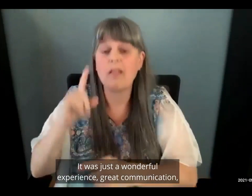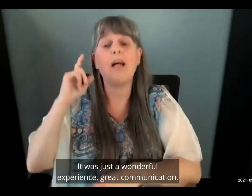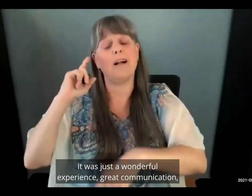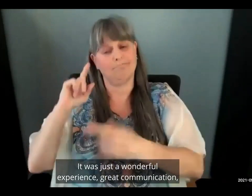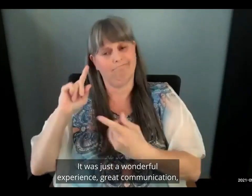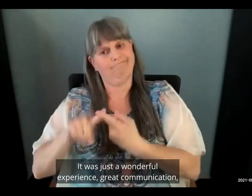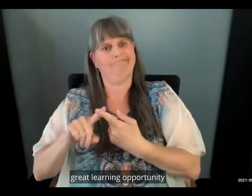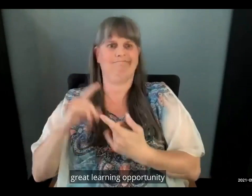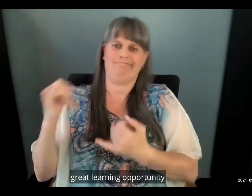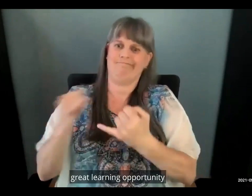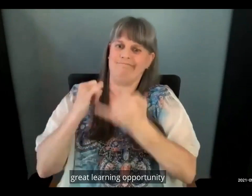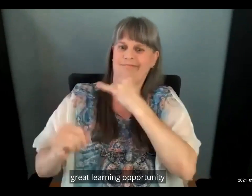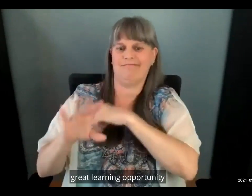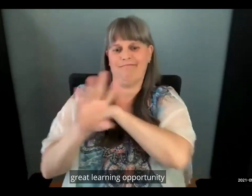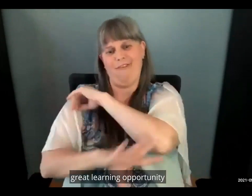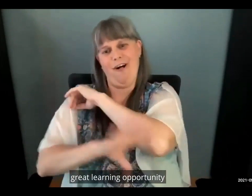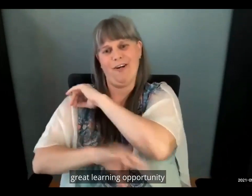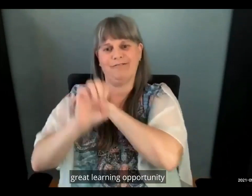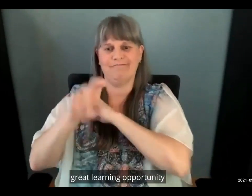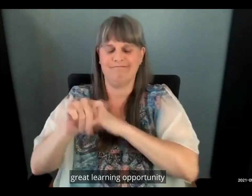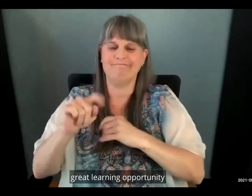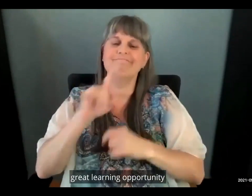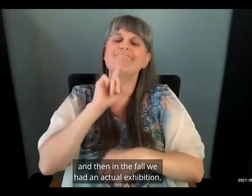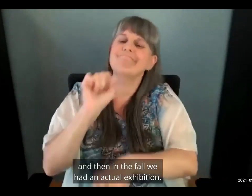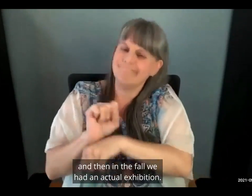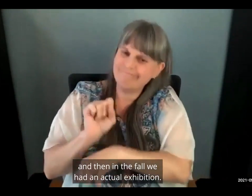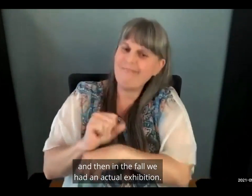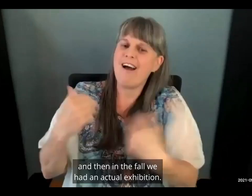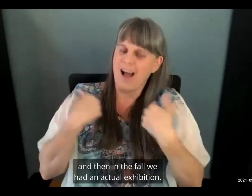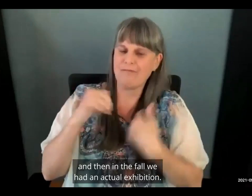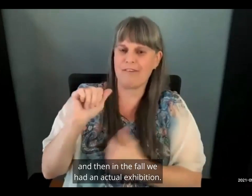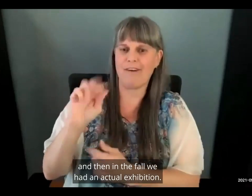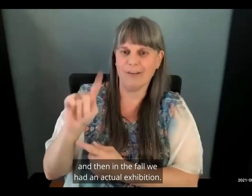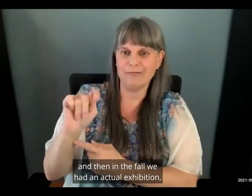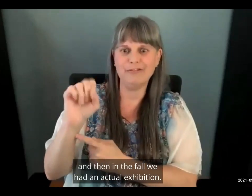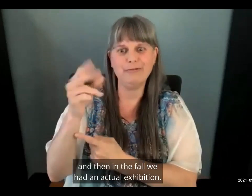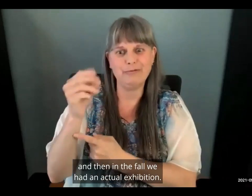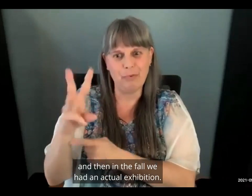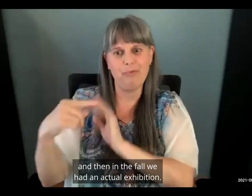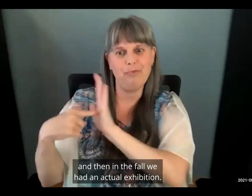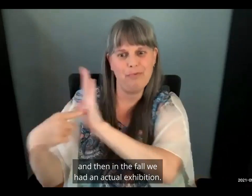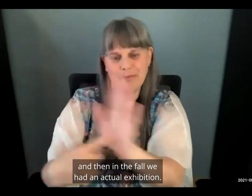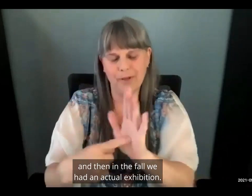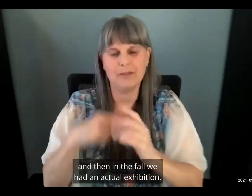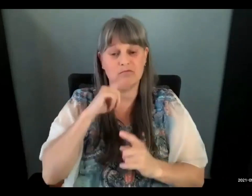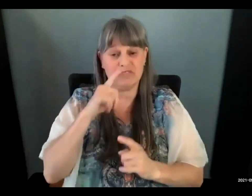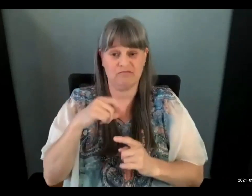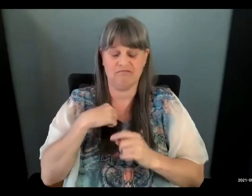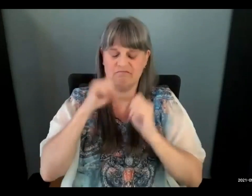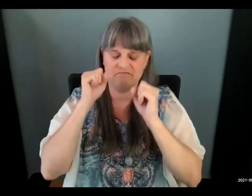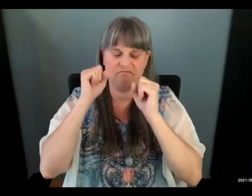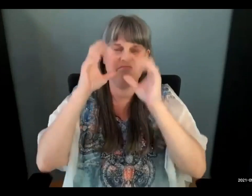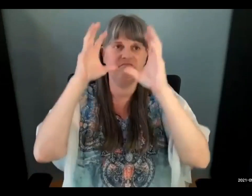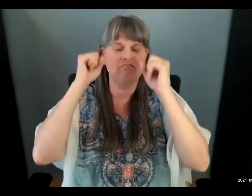great communication, great learning opportunity. And then in the fall, we had an actual exhibition.